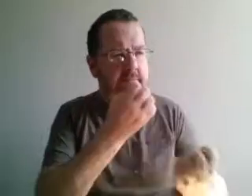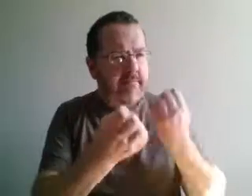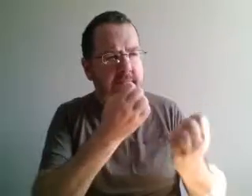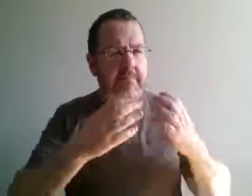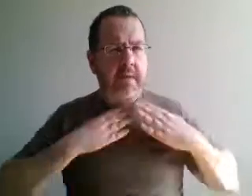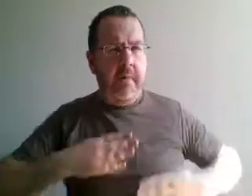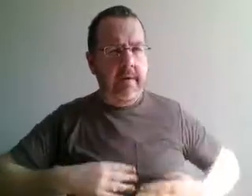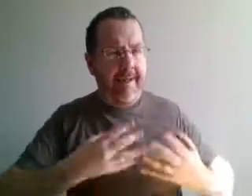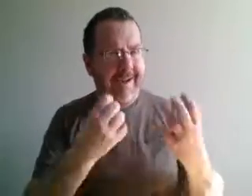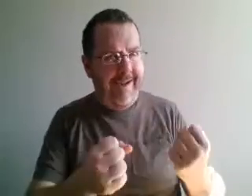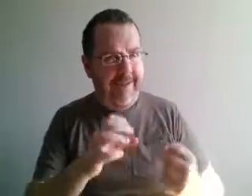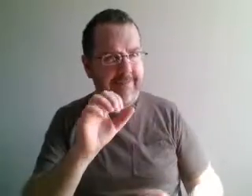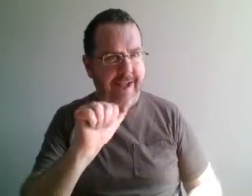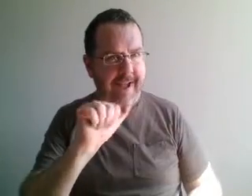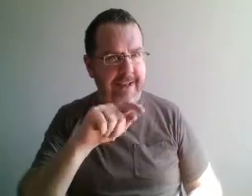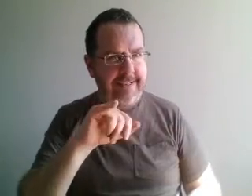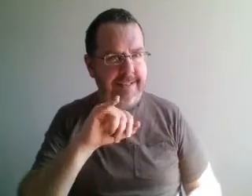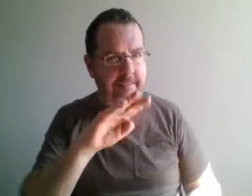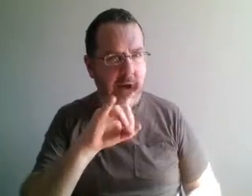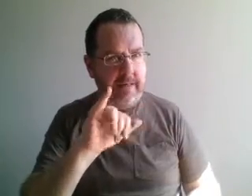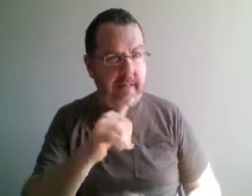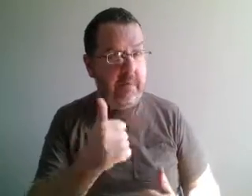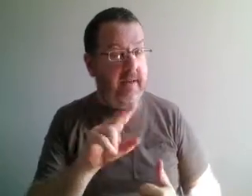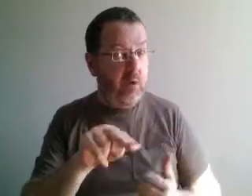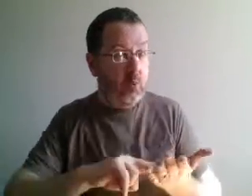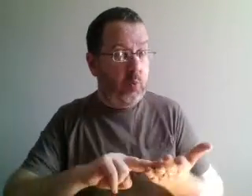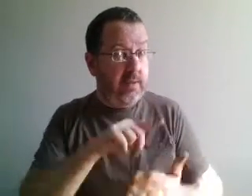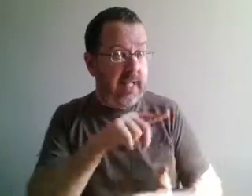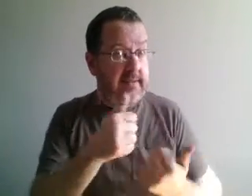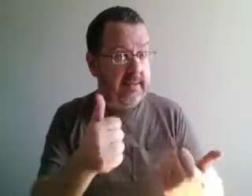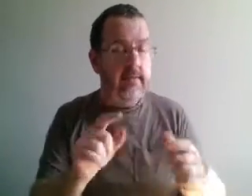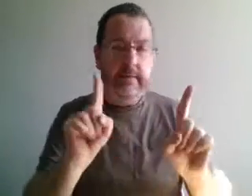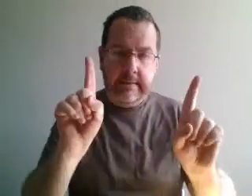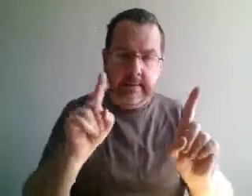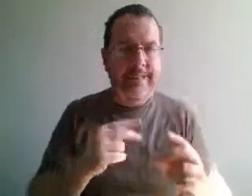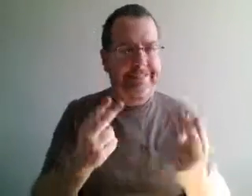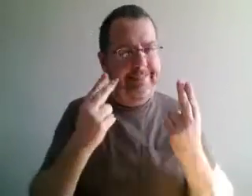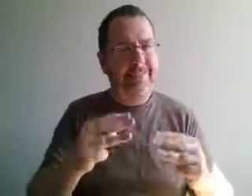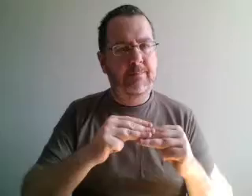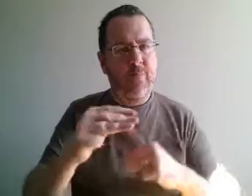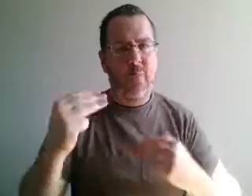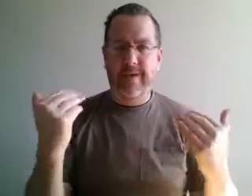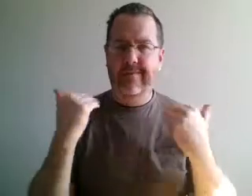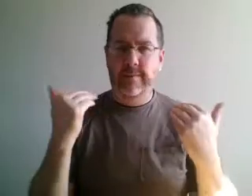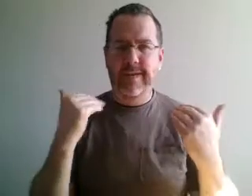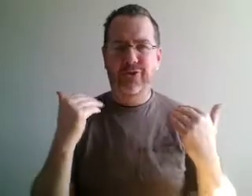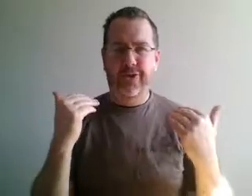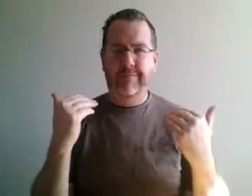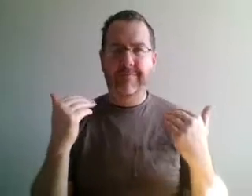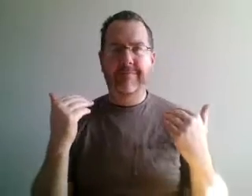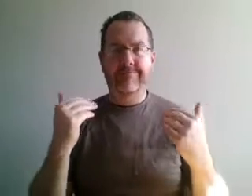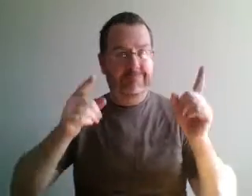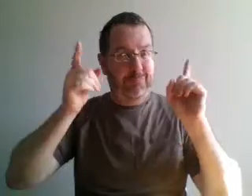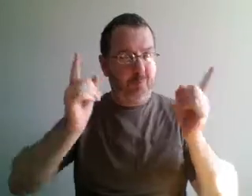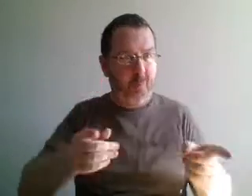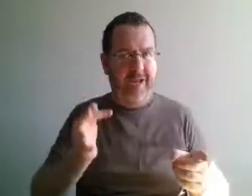there. But I would caution that we do need more information on the robustness of the immunity after getting